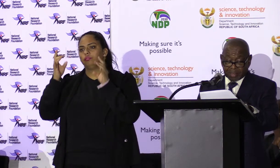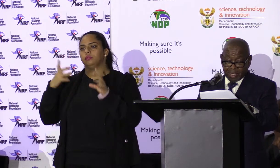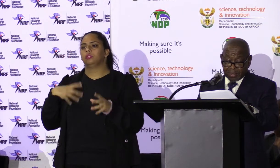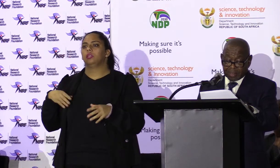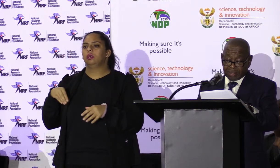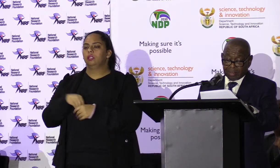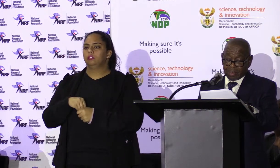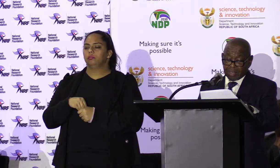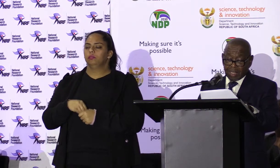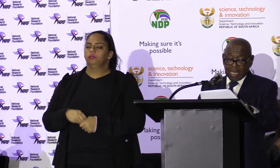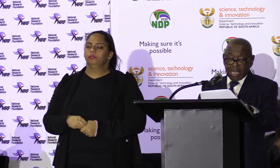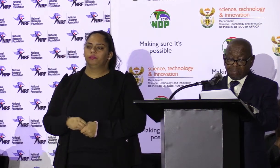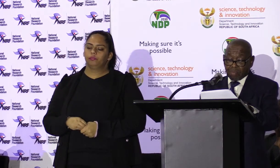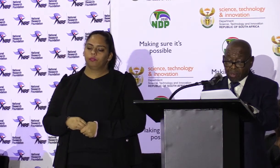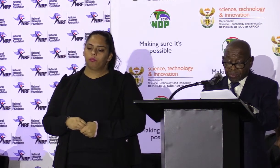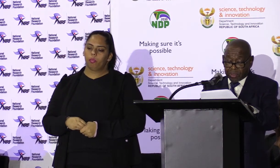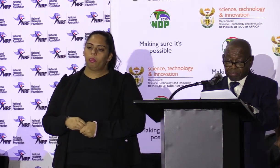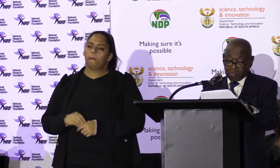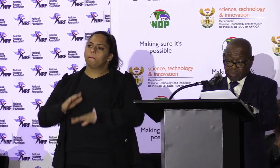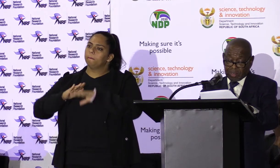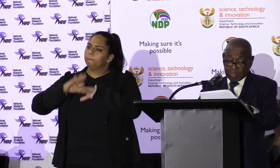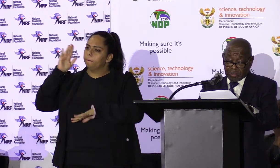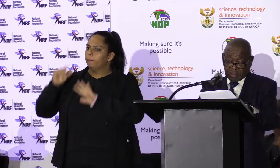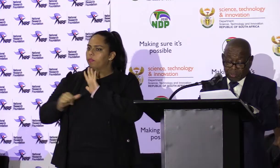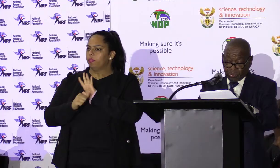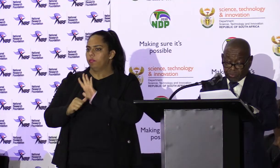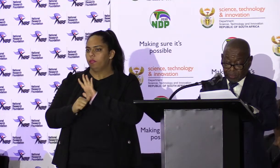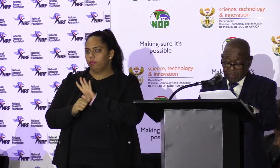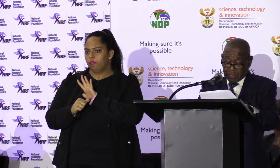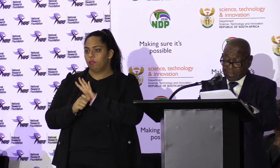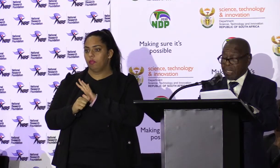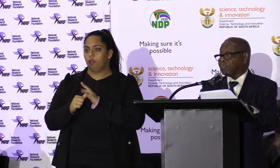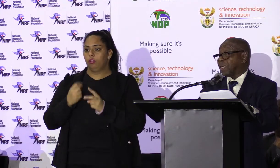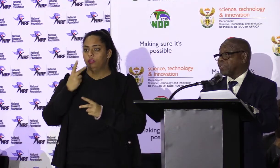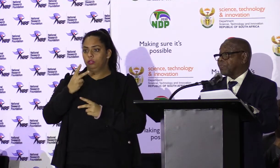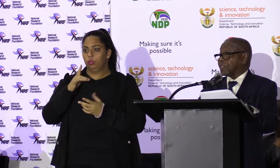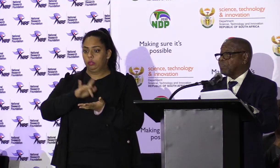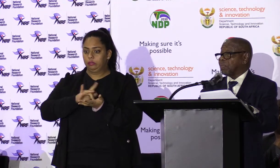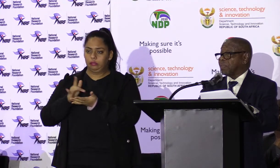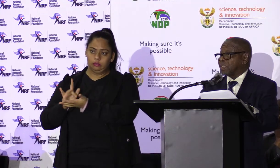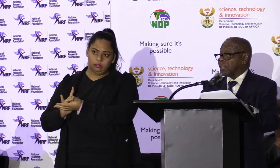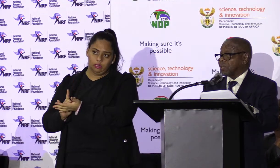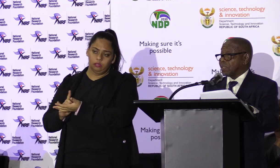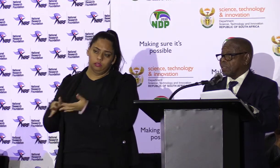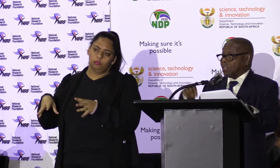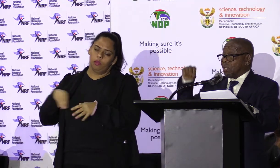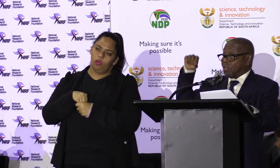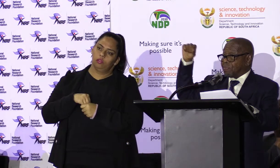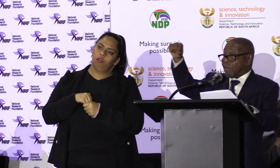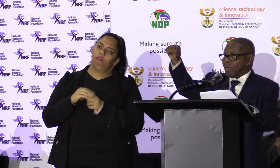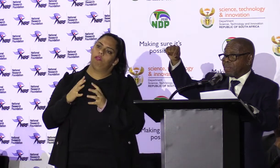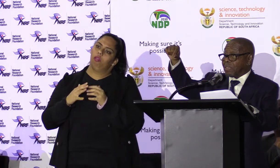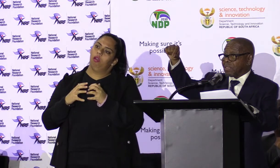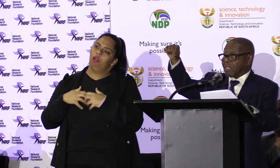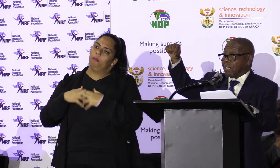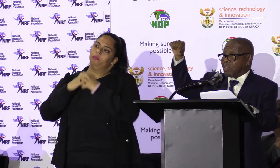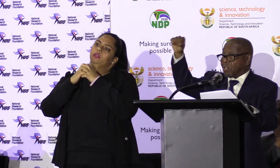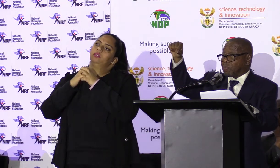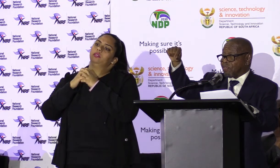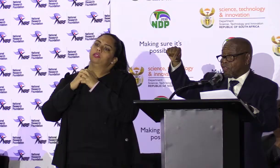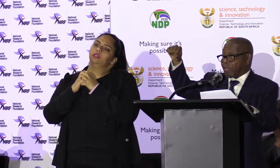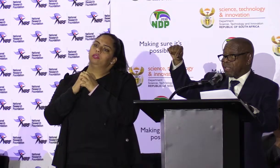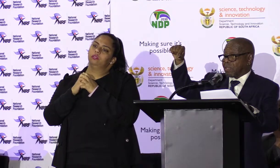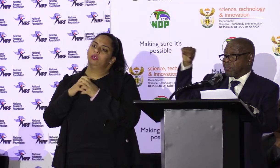strategy, amongst others. Most importantly, these two centers are part of the implementation of our